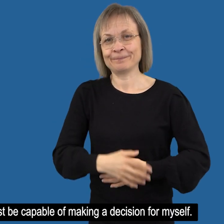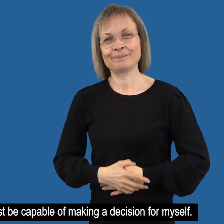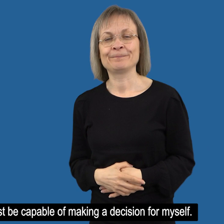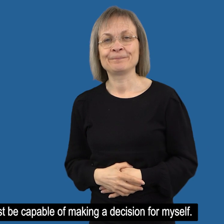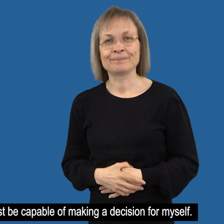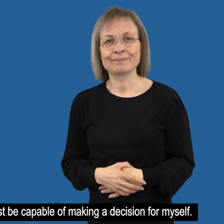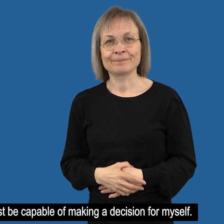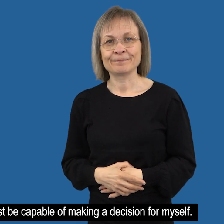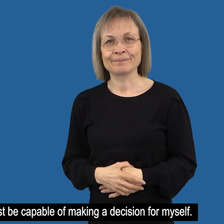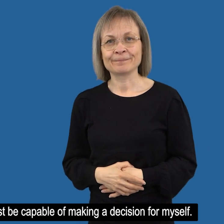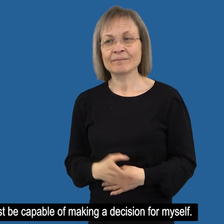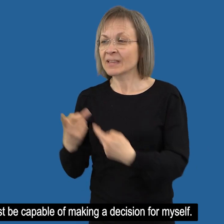future.